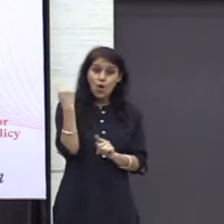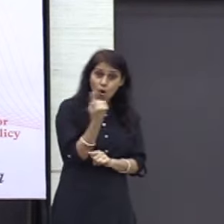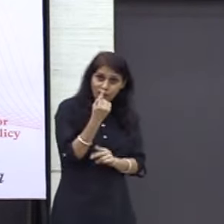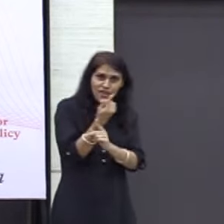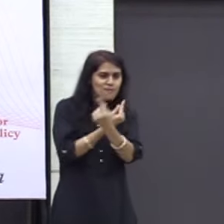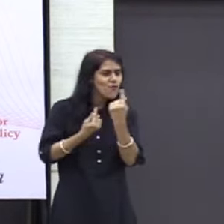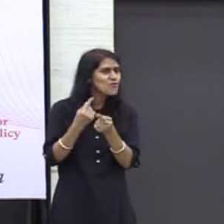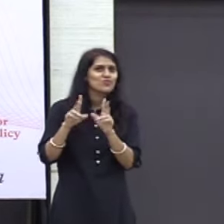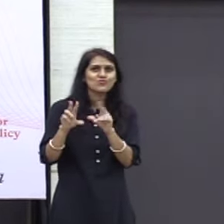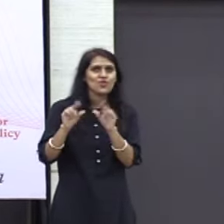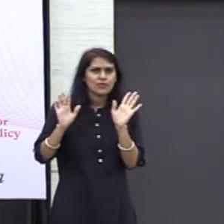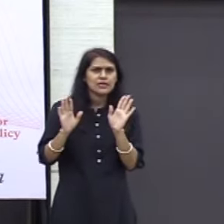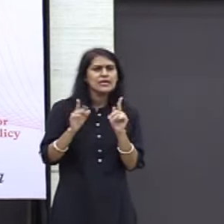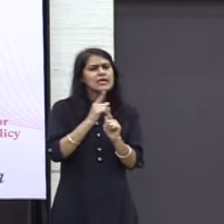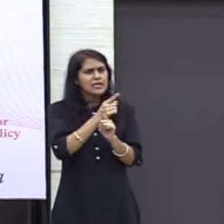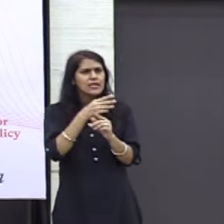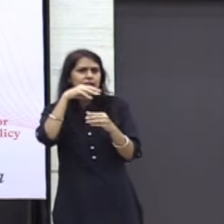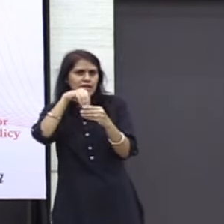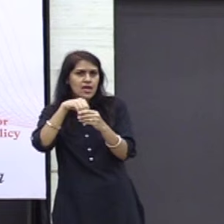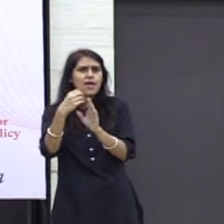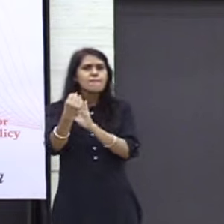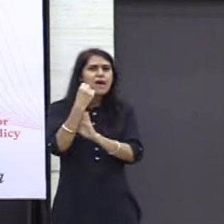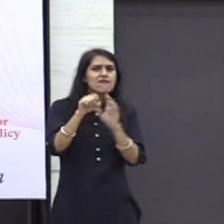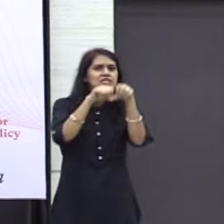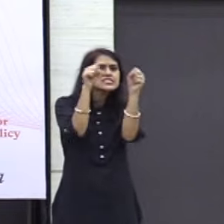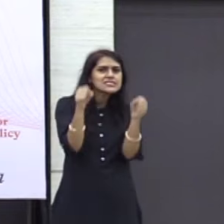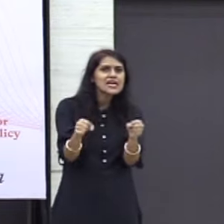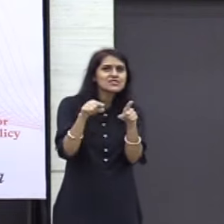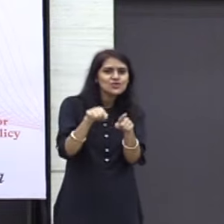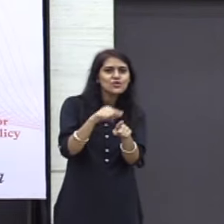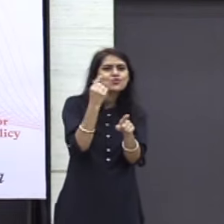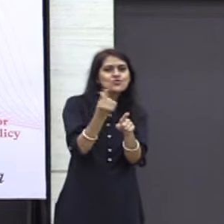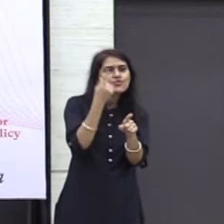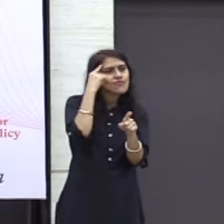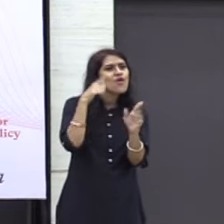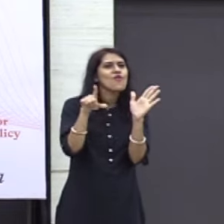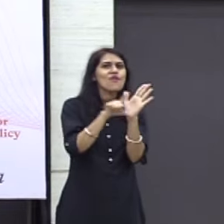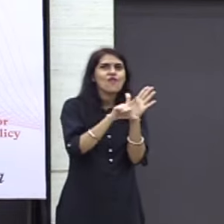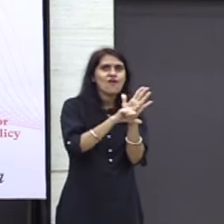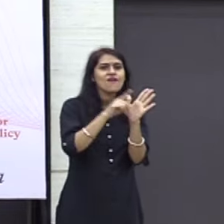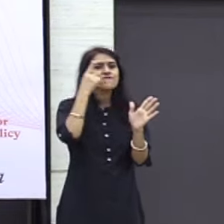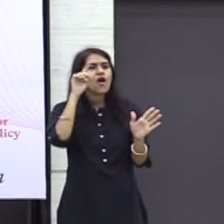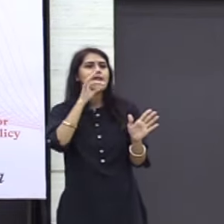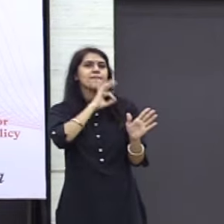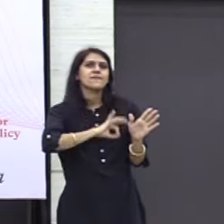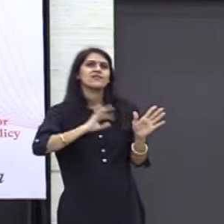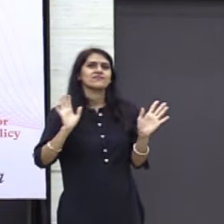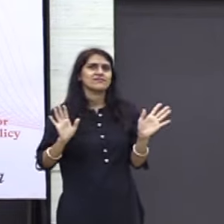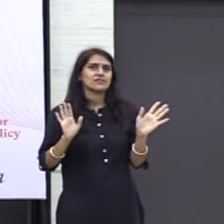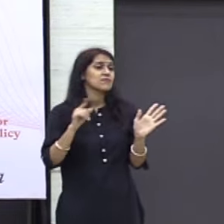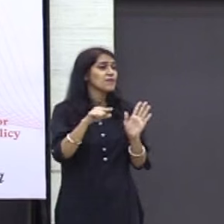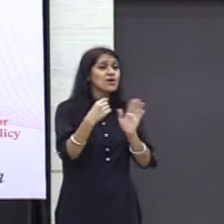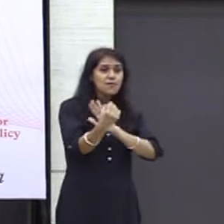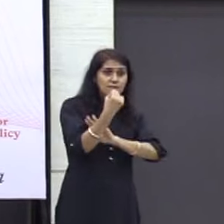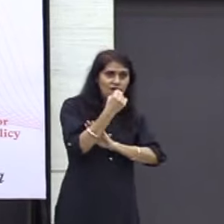political. You know, it's ultimately the power structure will use these laws for their benefit. That power structure is not